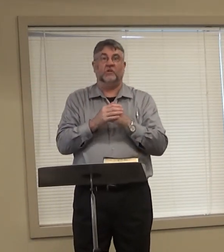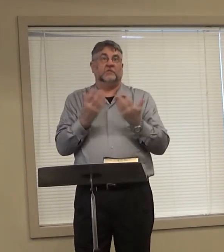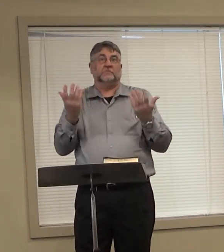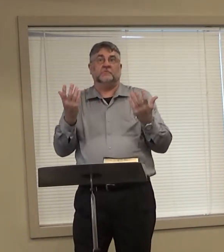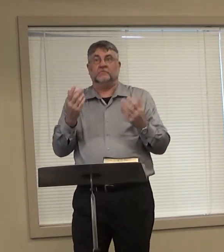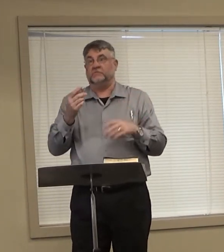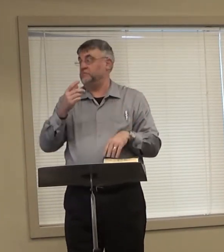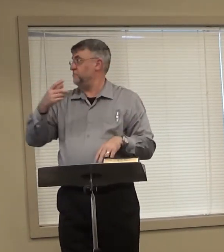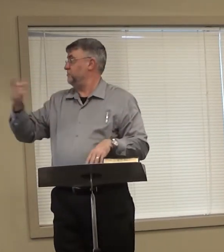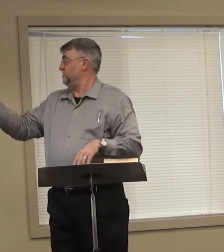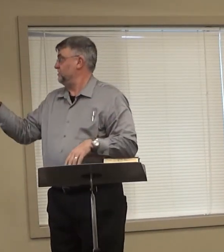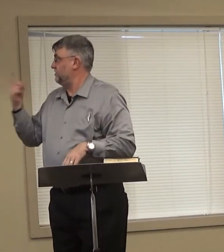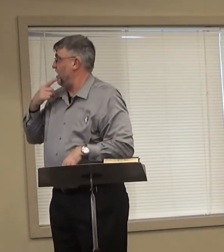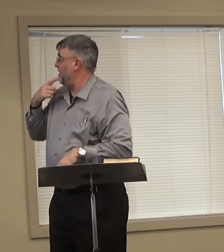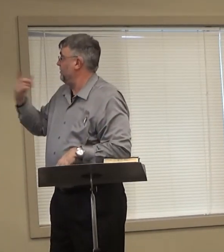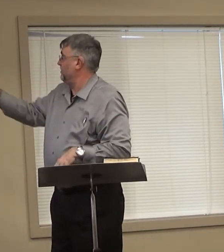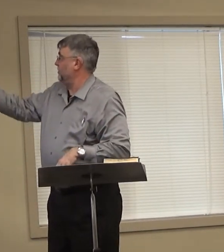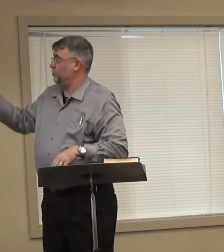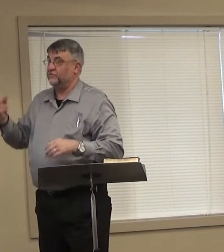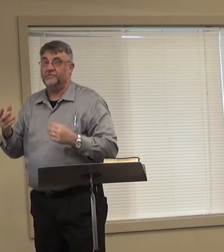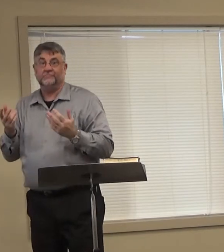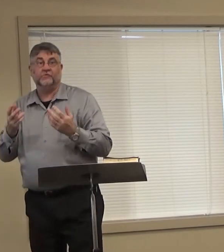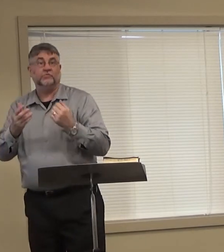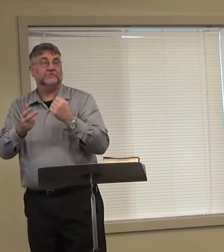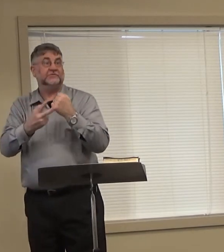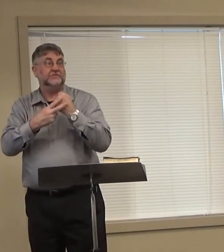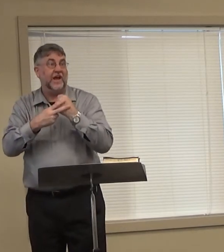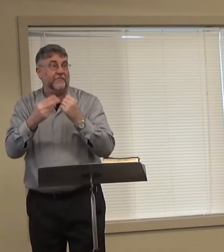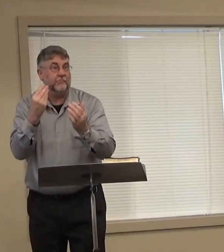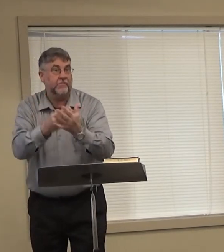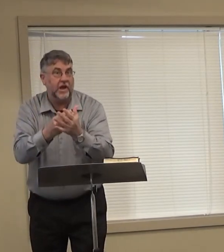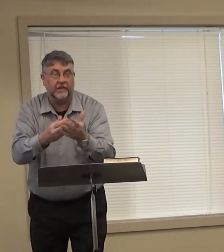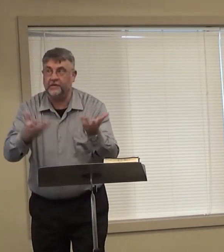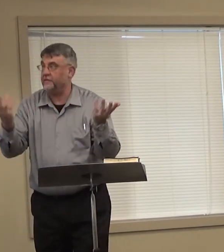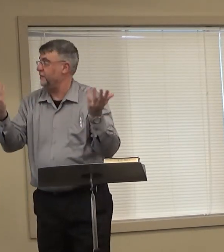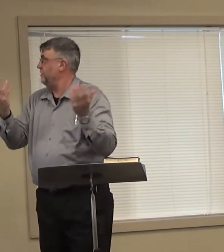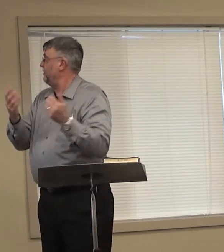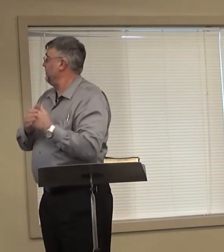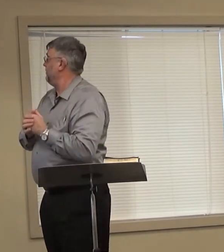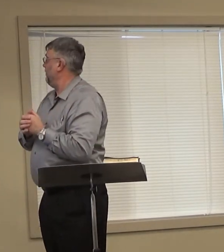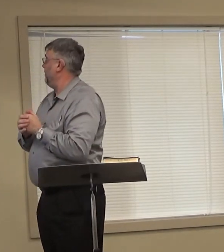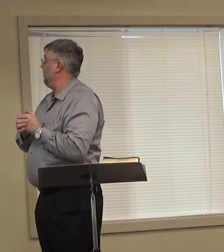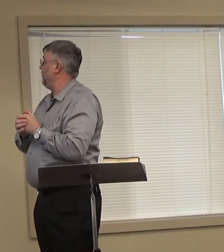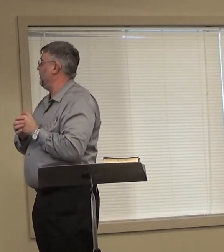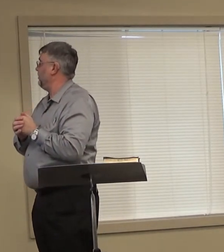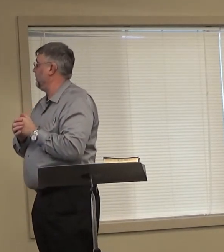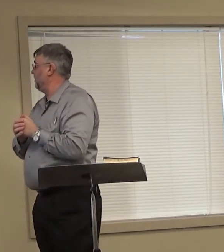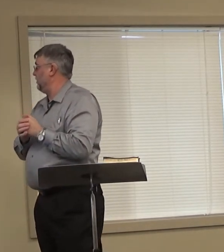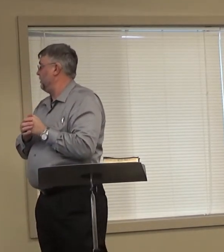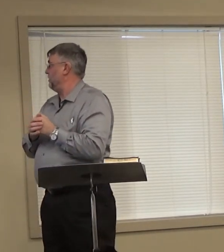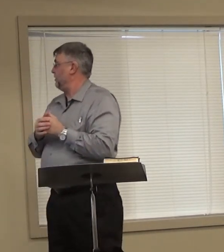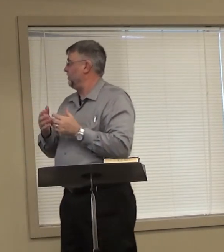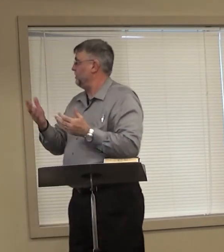about how we're going to change. And you can see on this slide that there are several